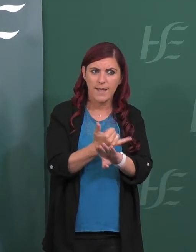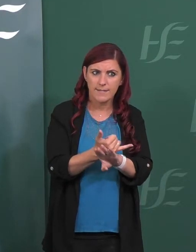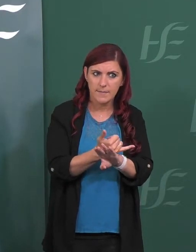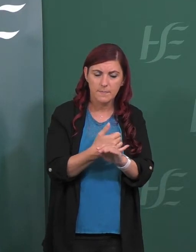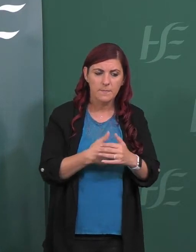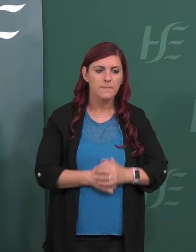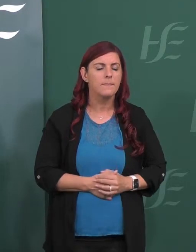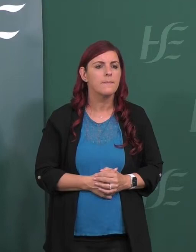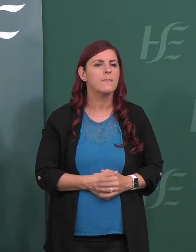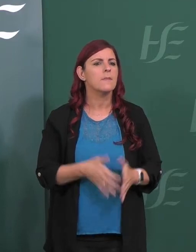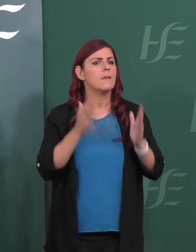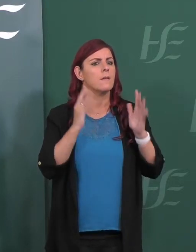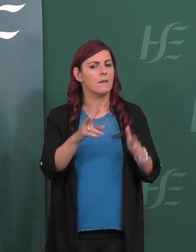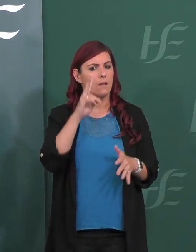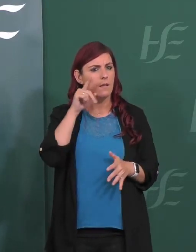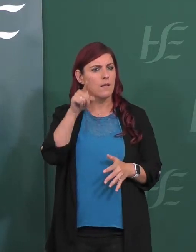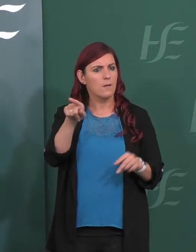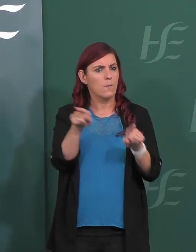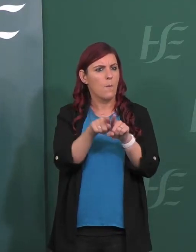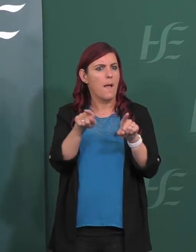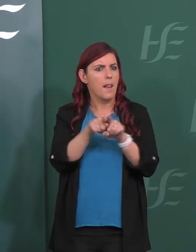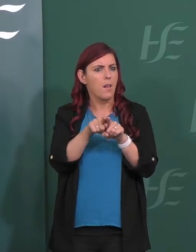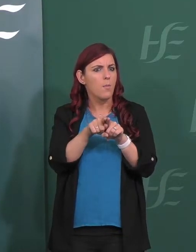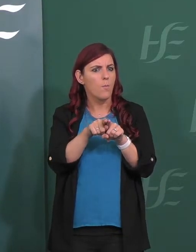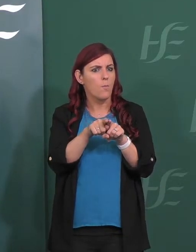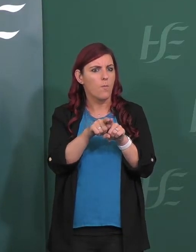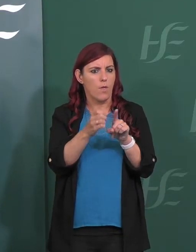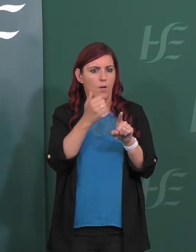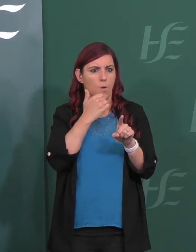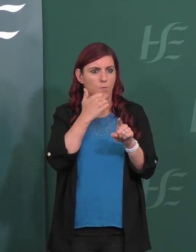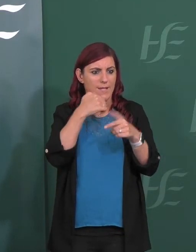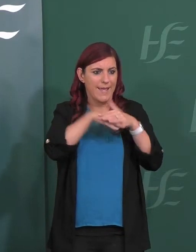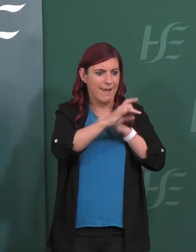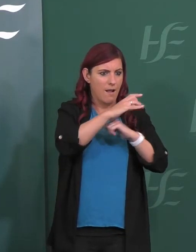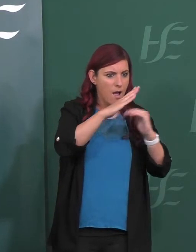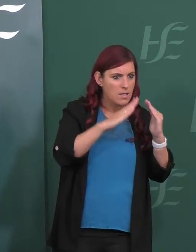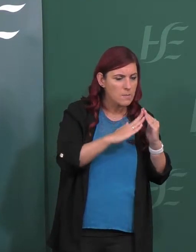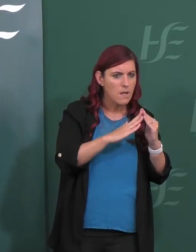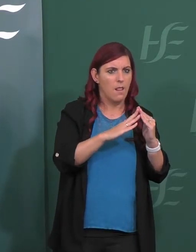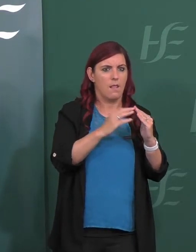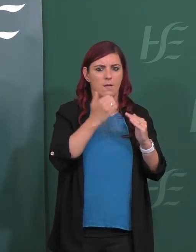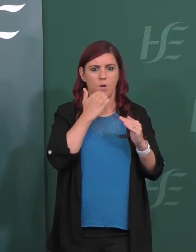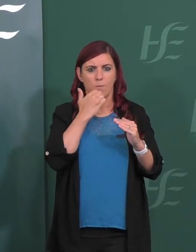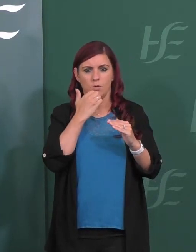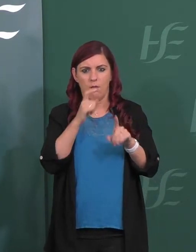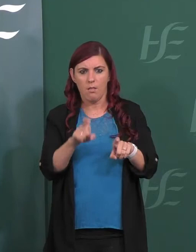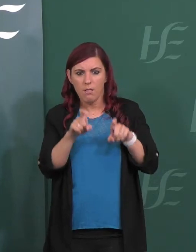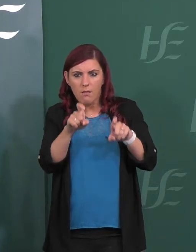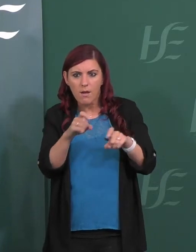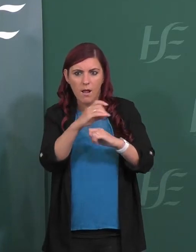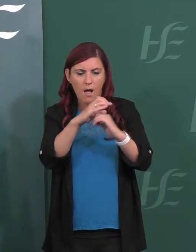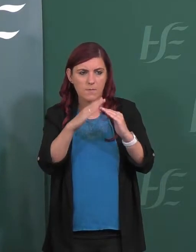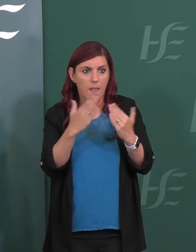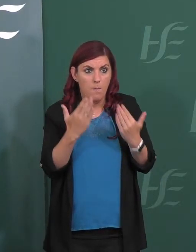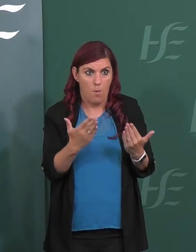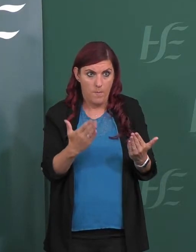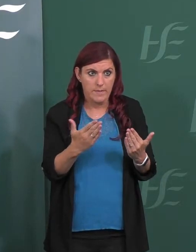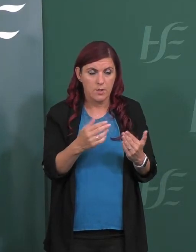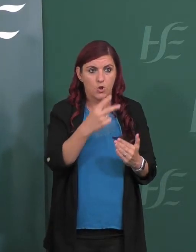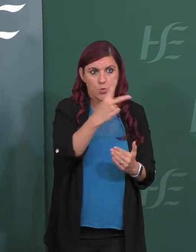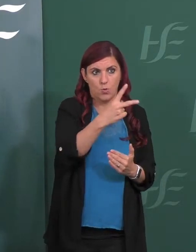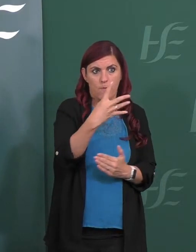We are seeing that in terms of our trending rise and our hospitalizations. Hospital inpatients with COVID today are